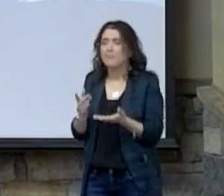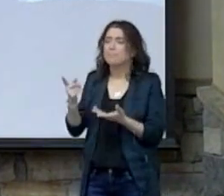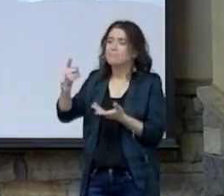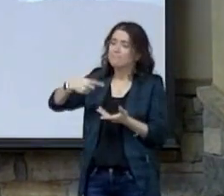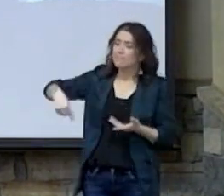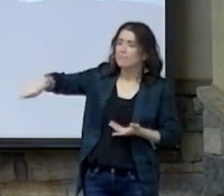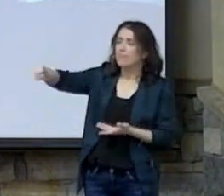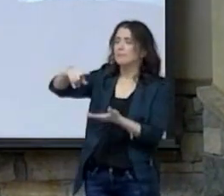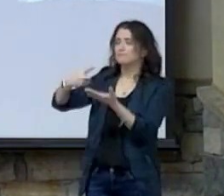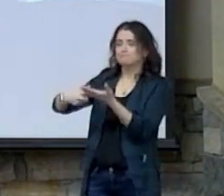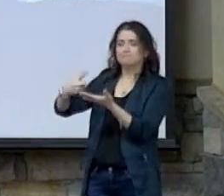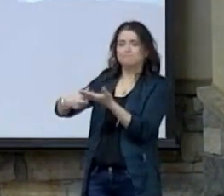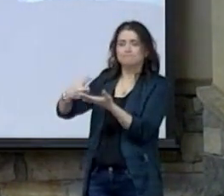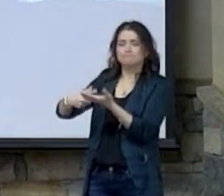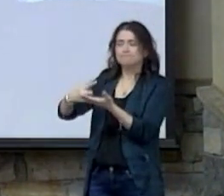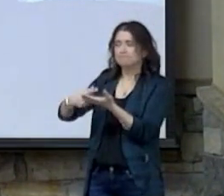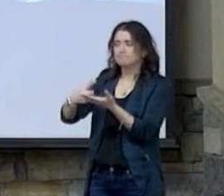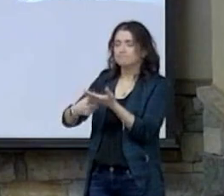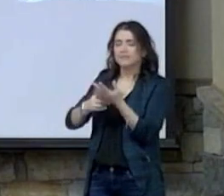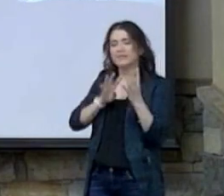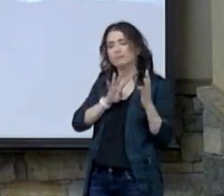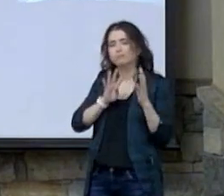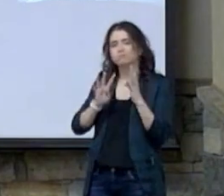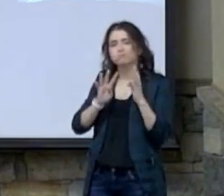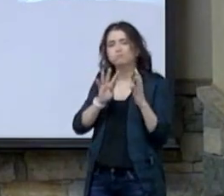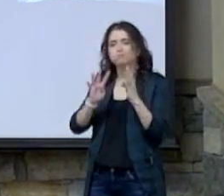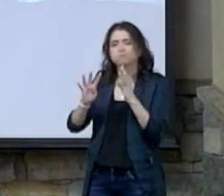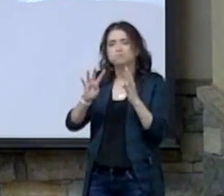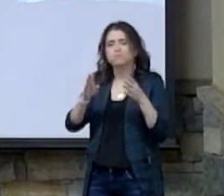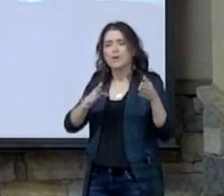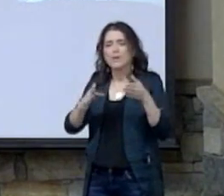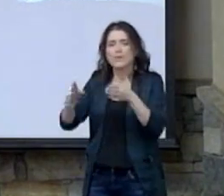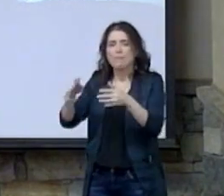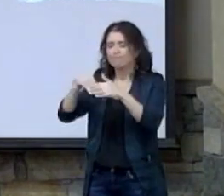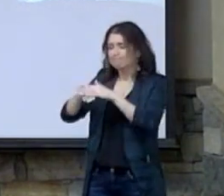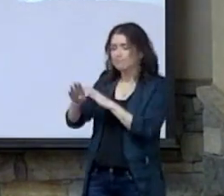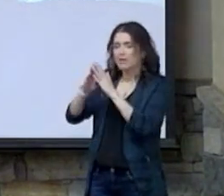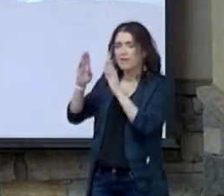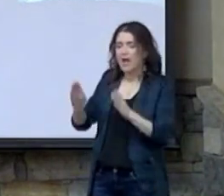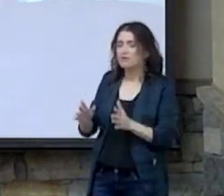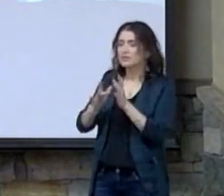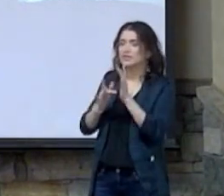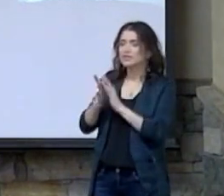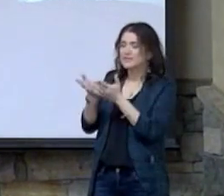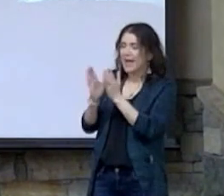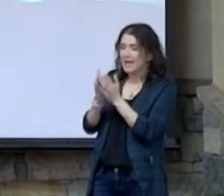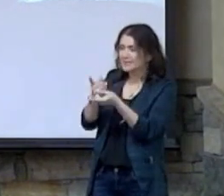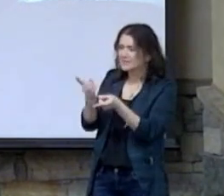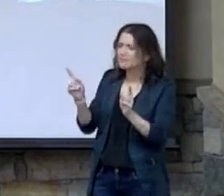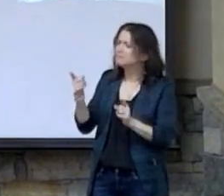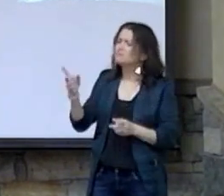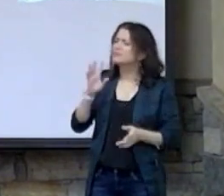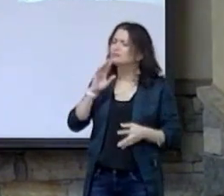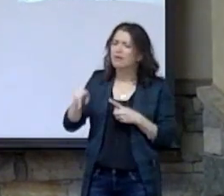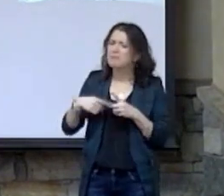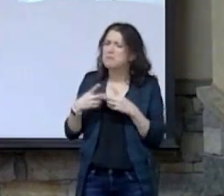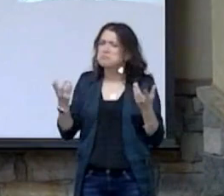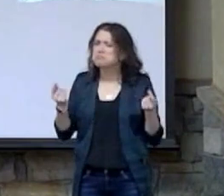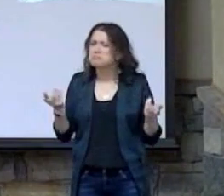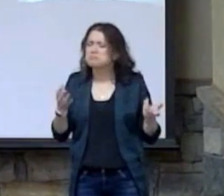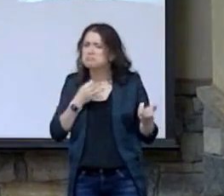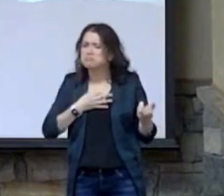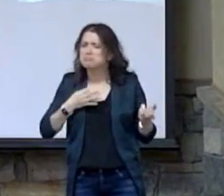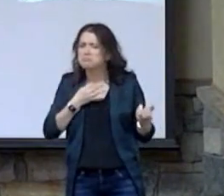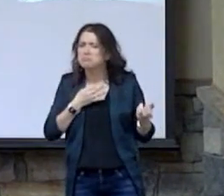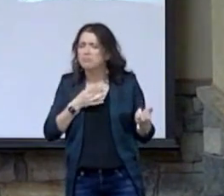this discussion as they walked along the road. And so they enter the house, and Jesus simply asked them, "What have you been talking about?" But